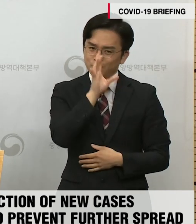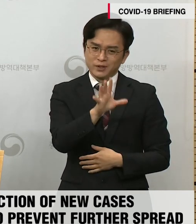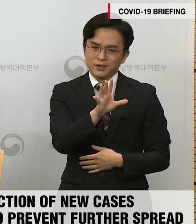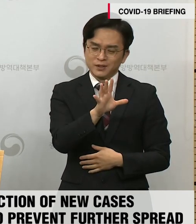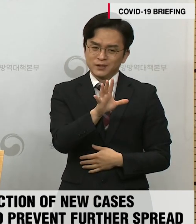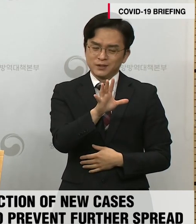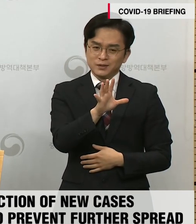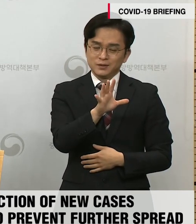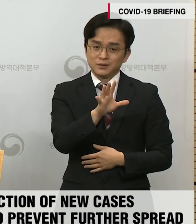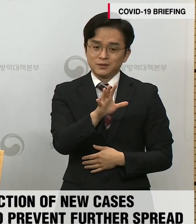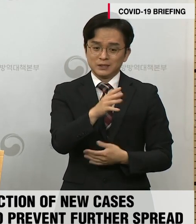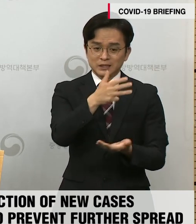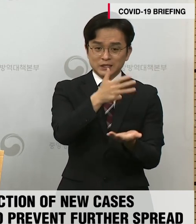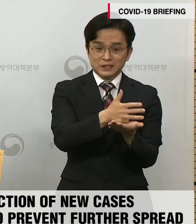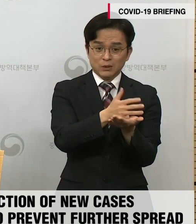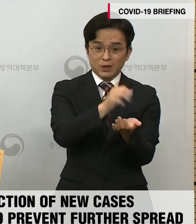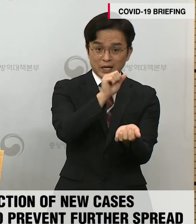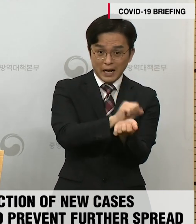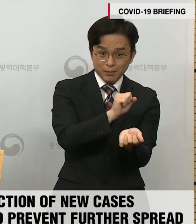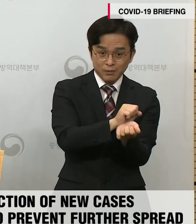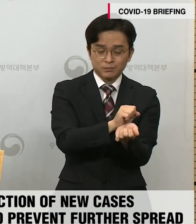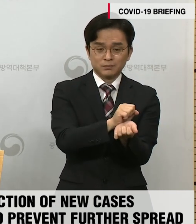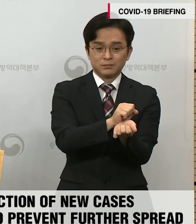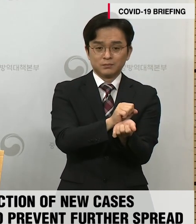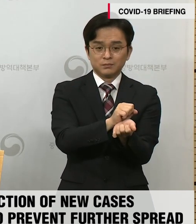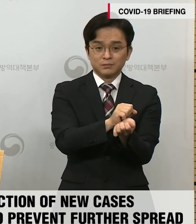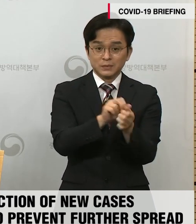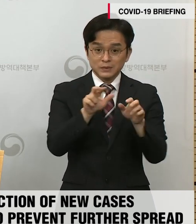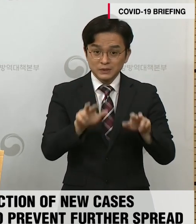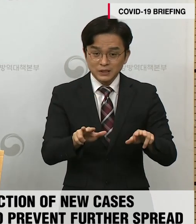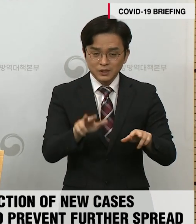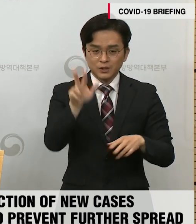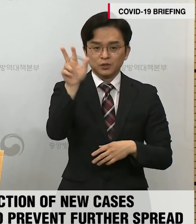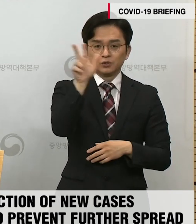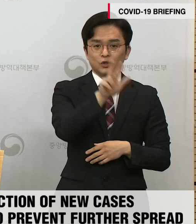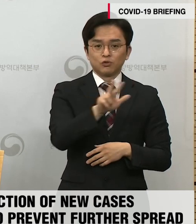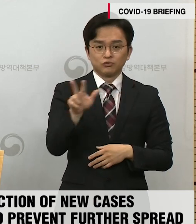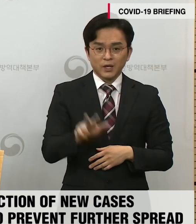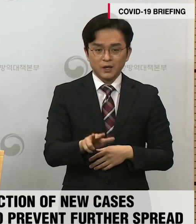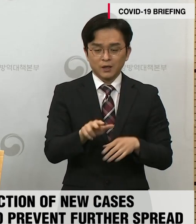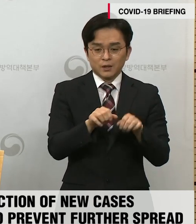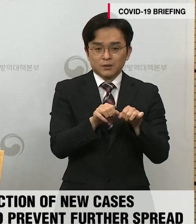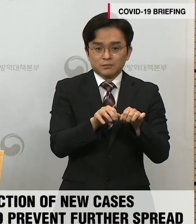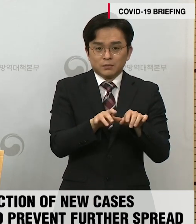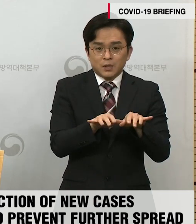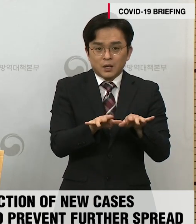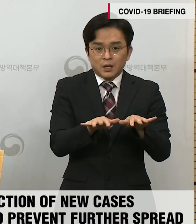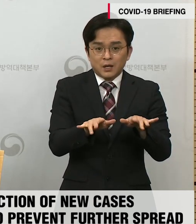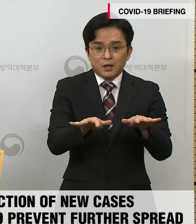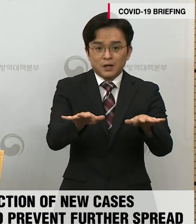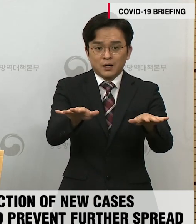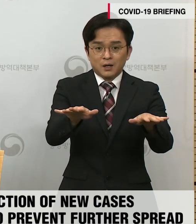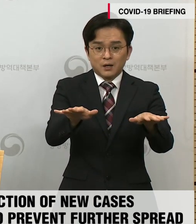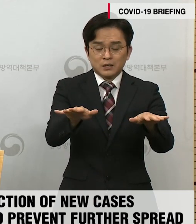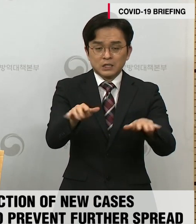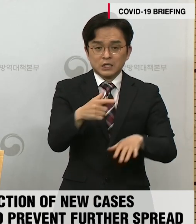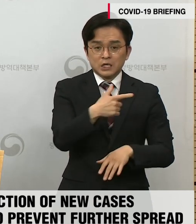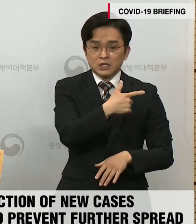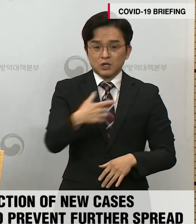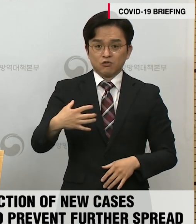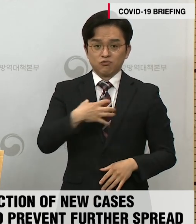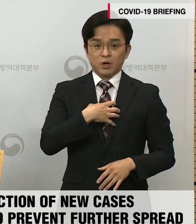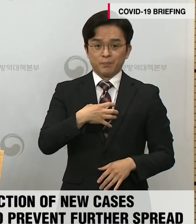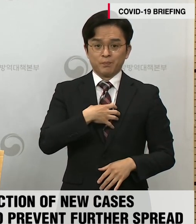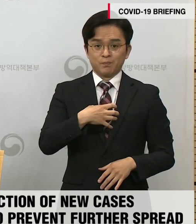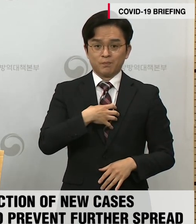big surge in the exponential surge in the number of COVID-19 confirmed cases. And we must halt